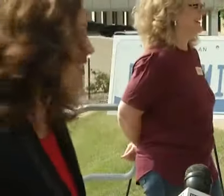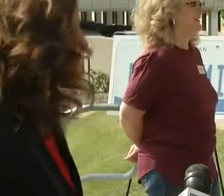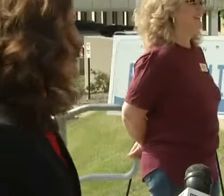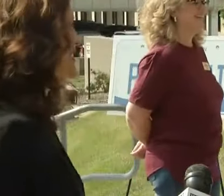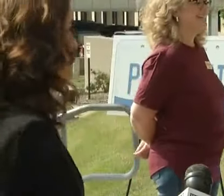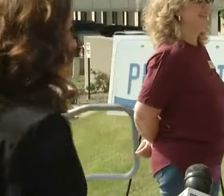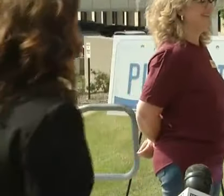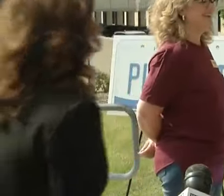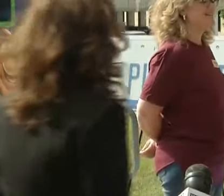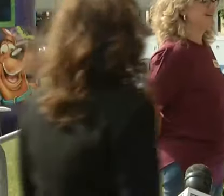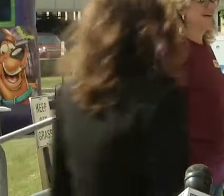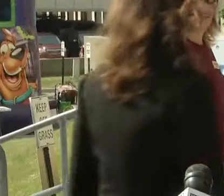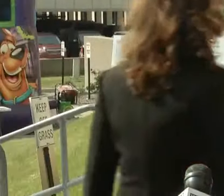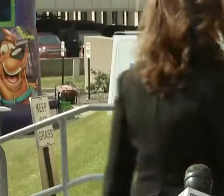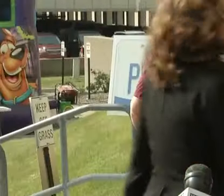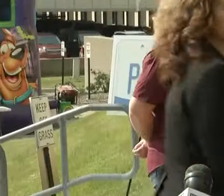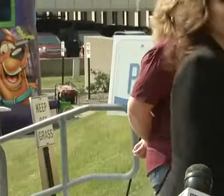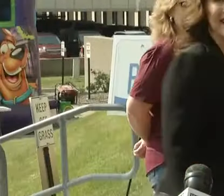Glad you're here. Everybody.